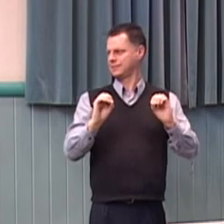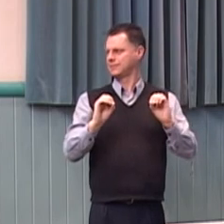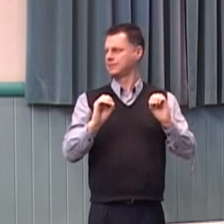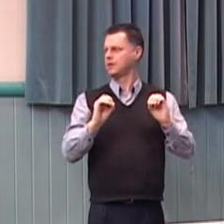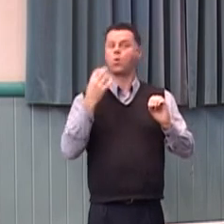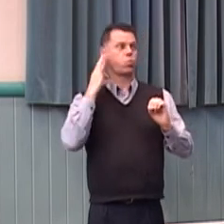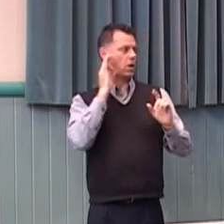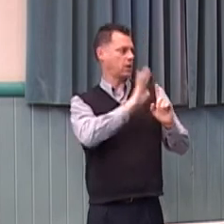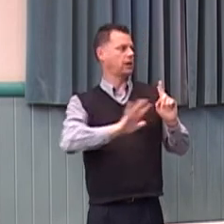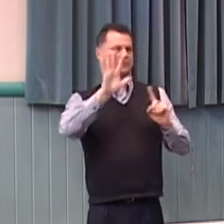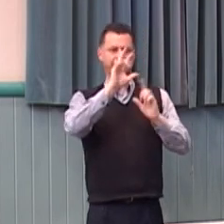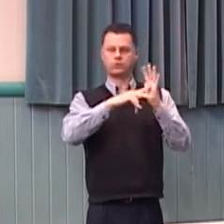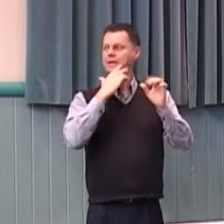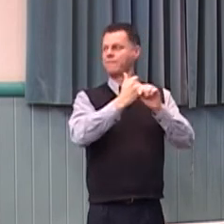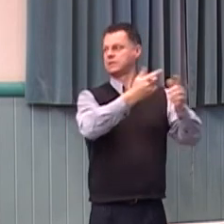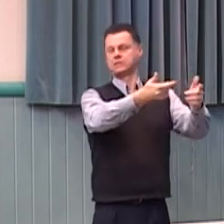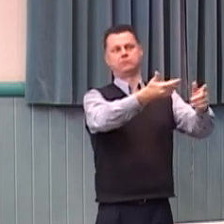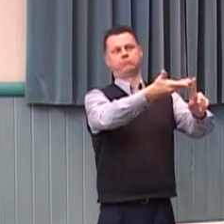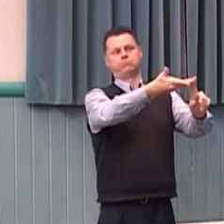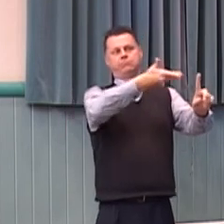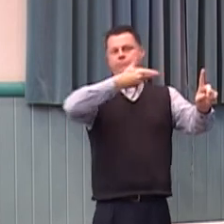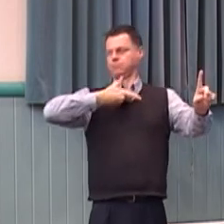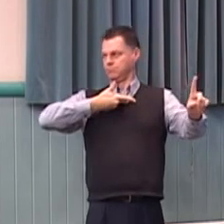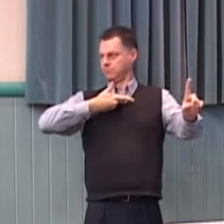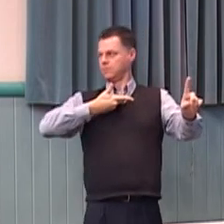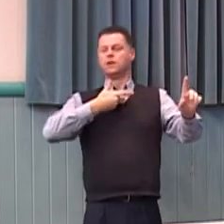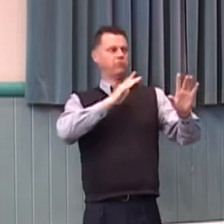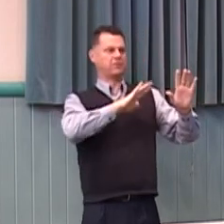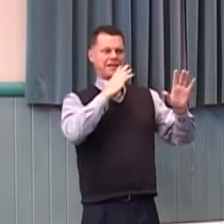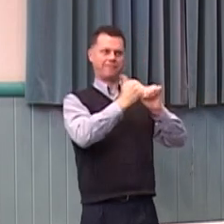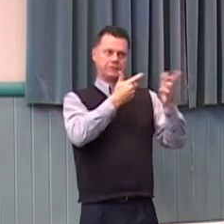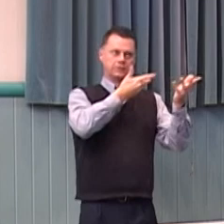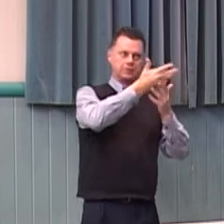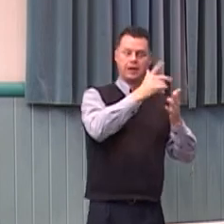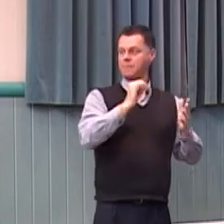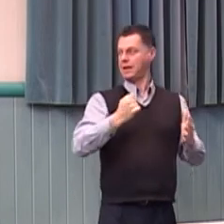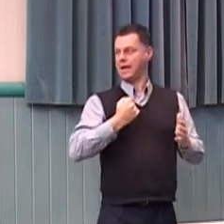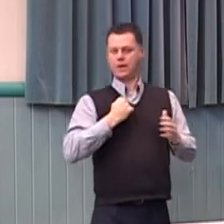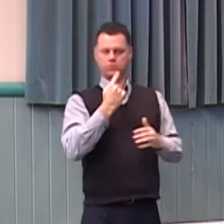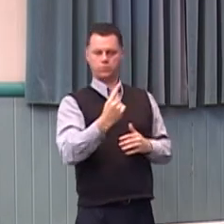in terms of what it decides to do with those 3 lots. That's all.